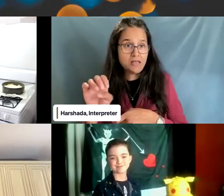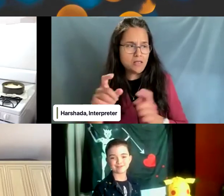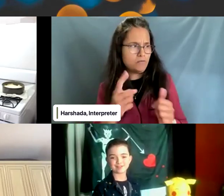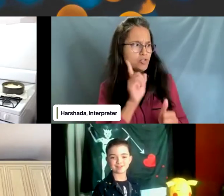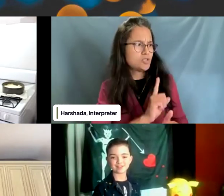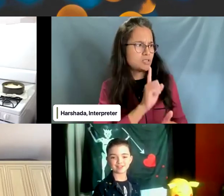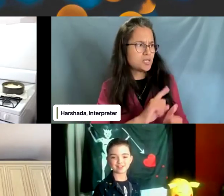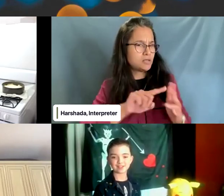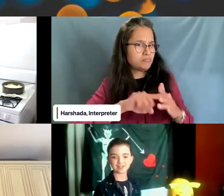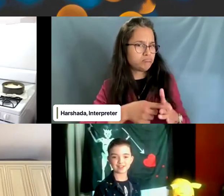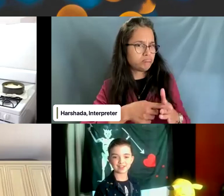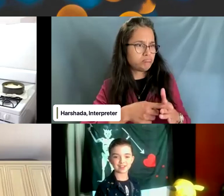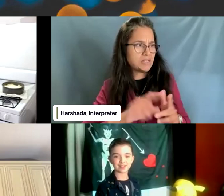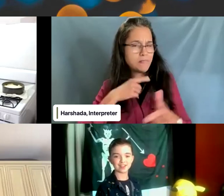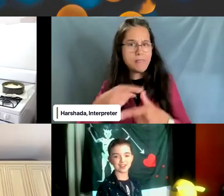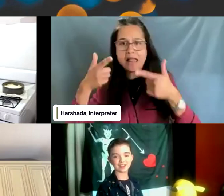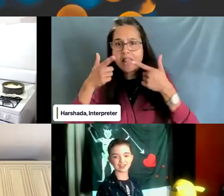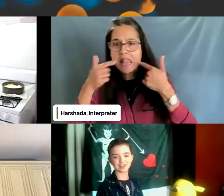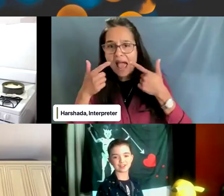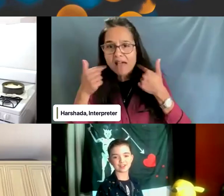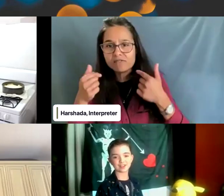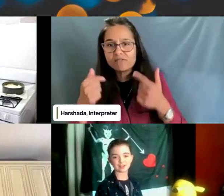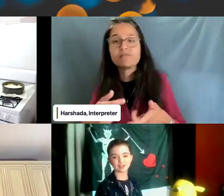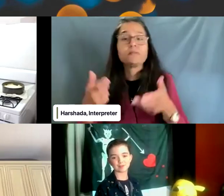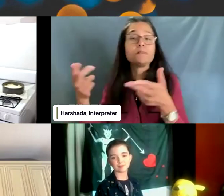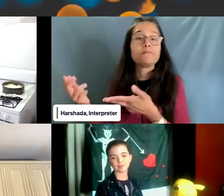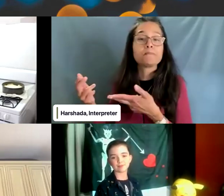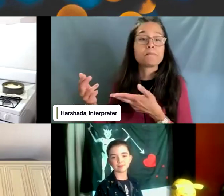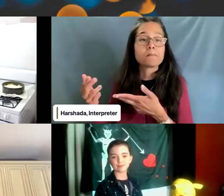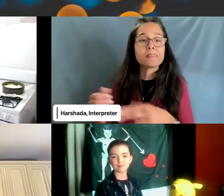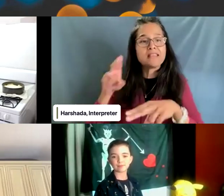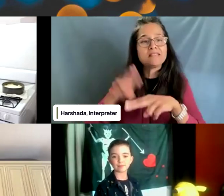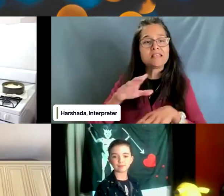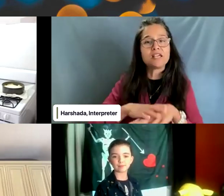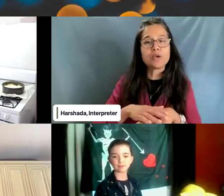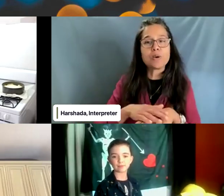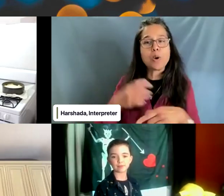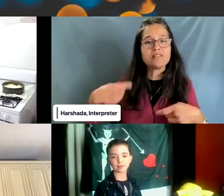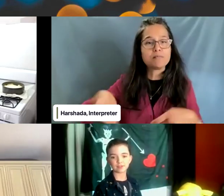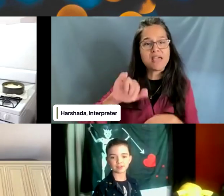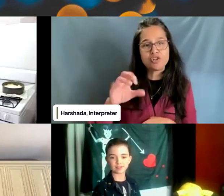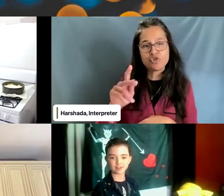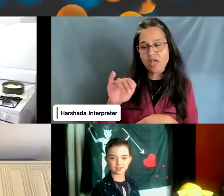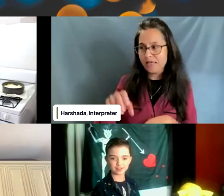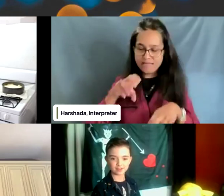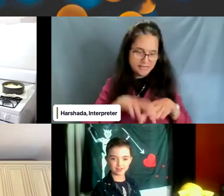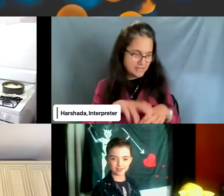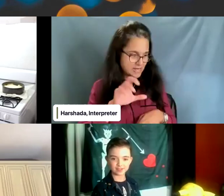is sitting on Spanish Jackie's lap. And she goes, "So what are you good at?" And Nat Faxon